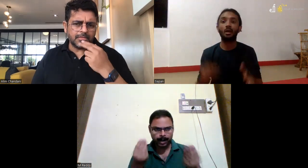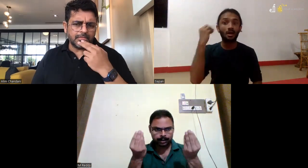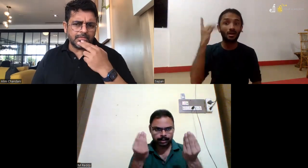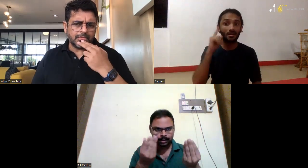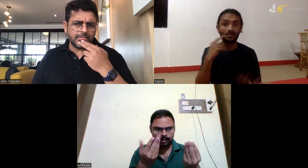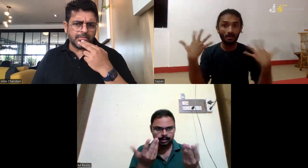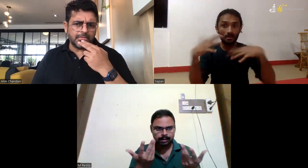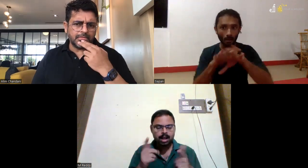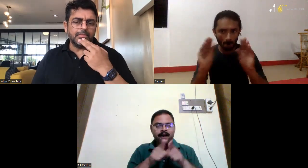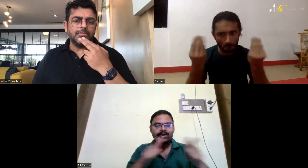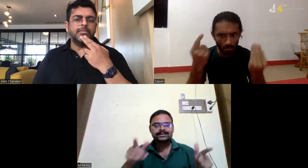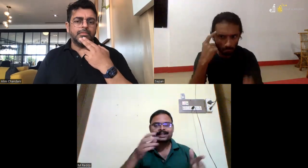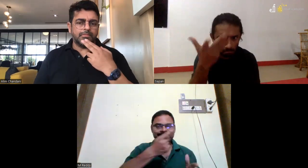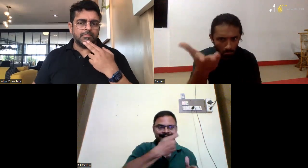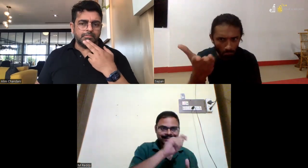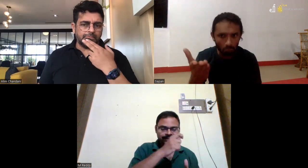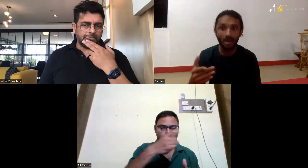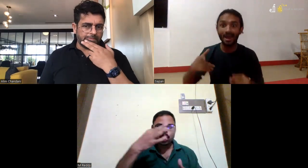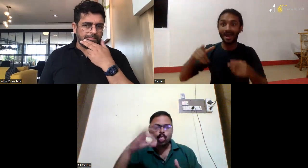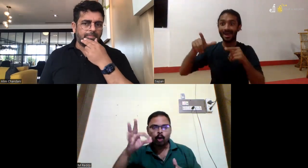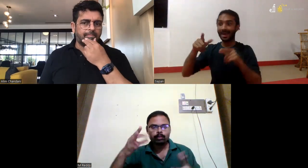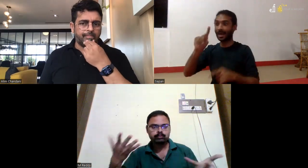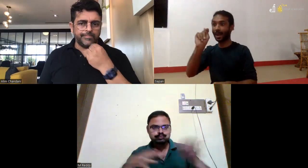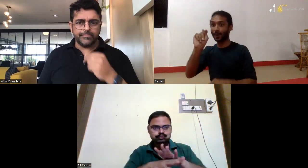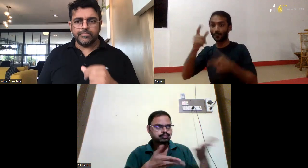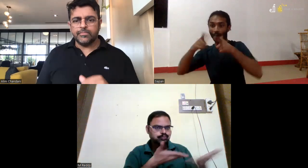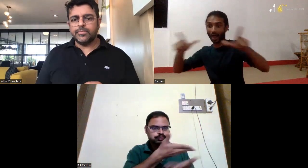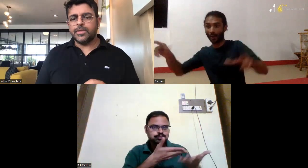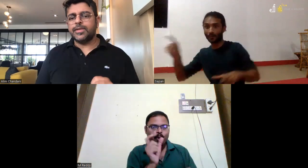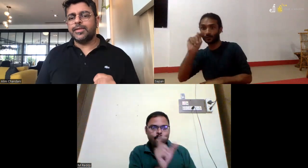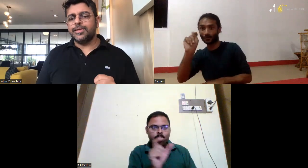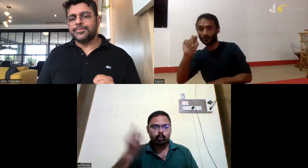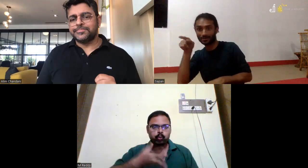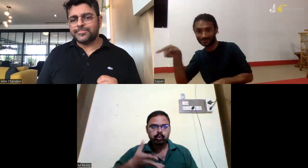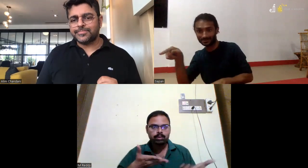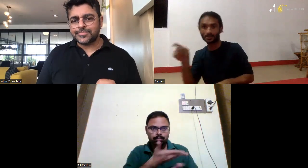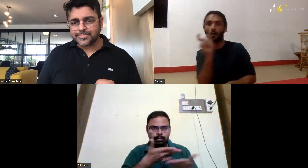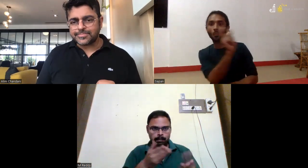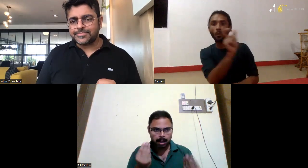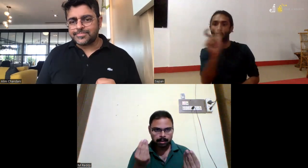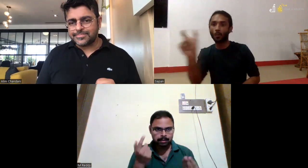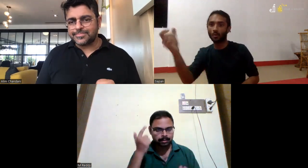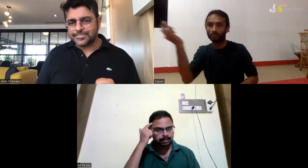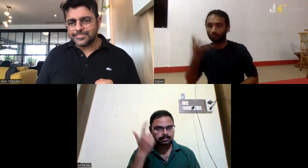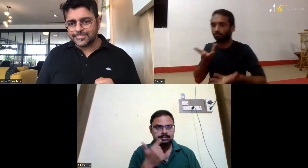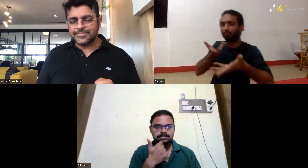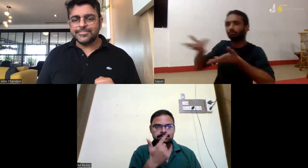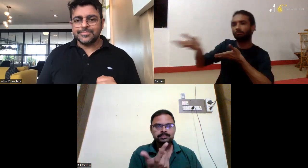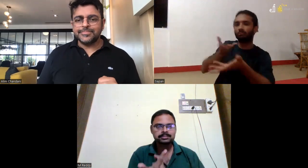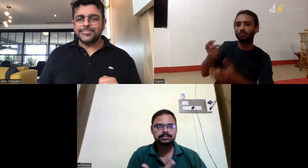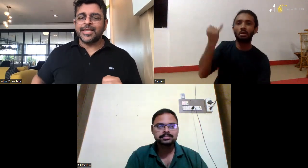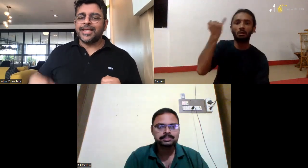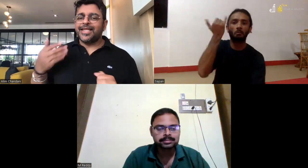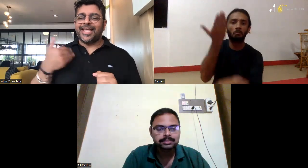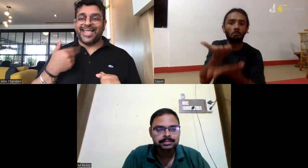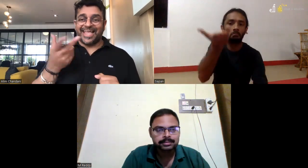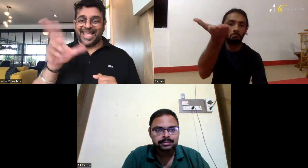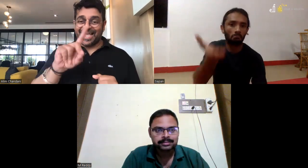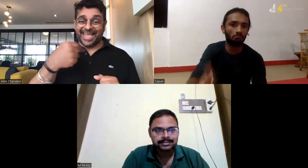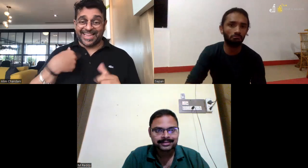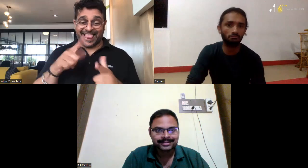If if the transgender people get to know that in any of the family,